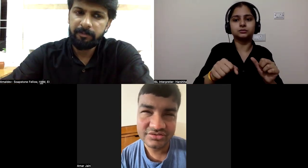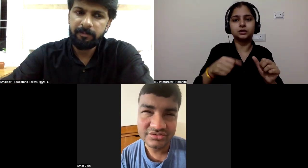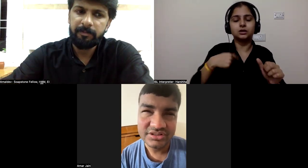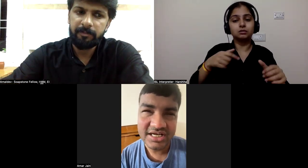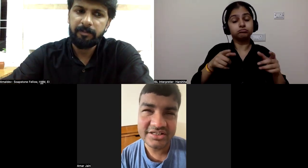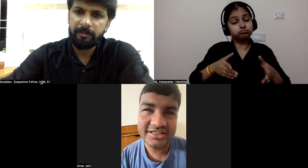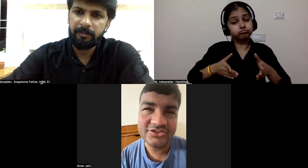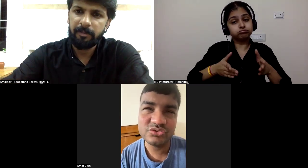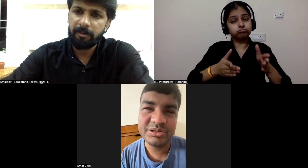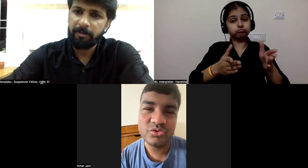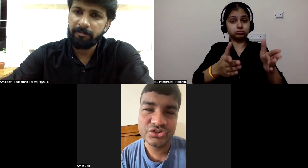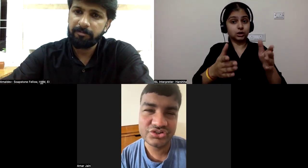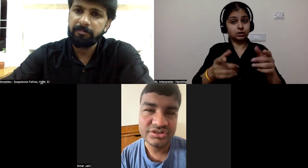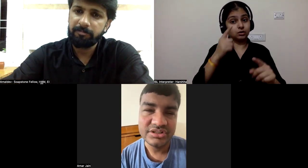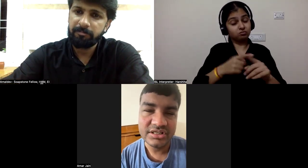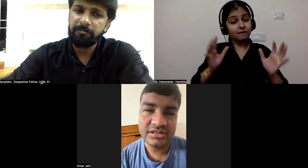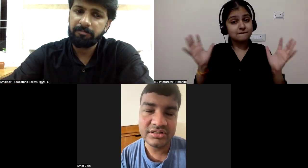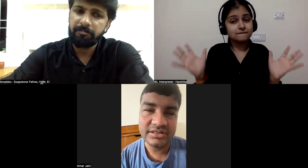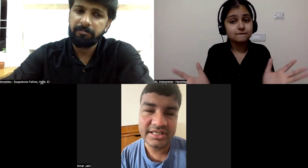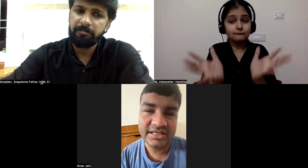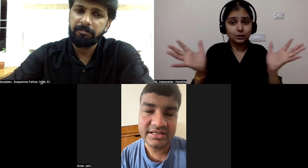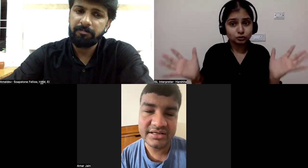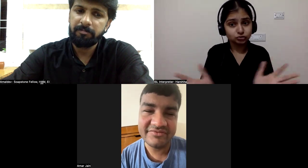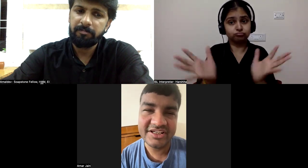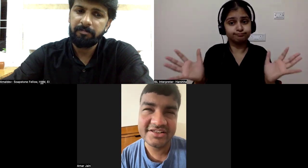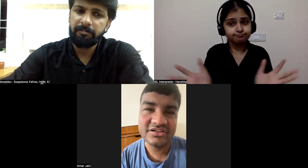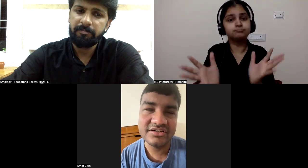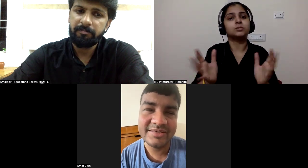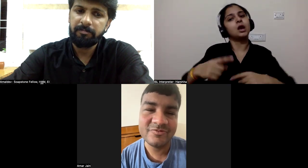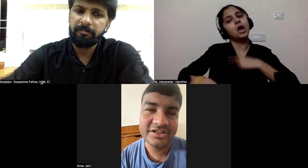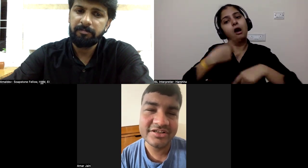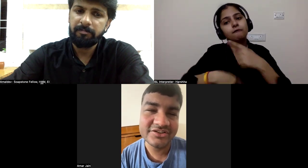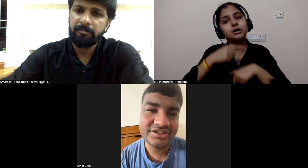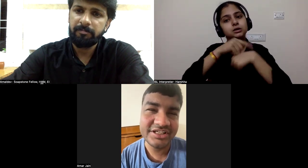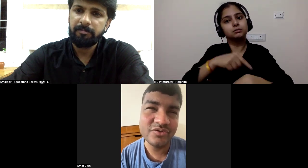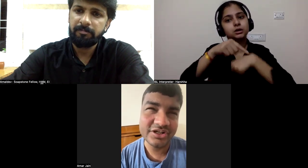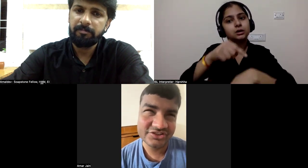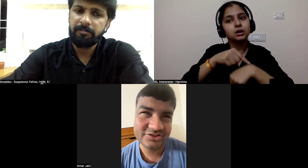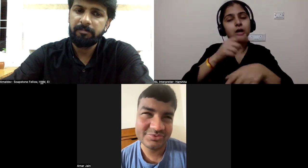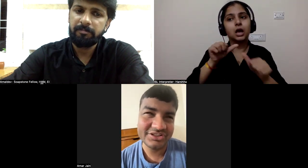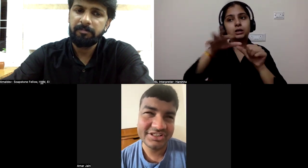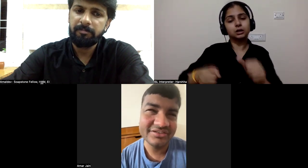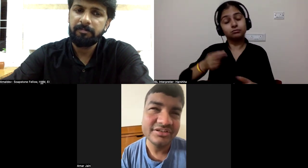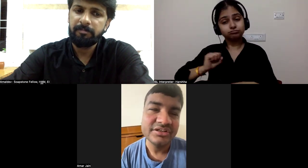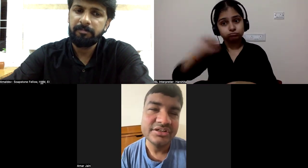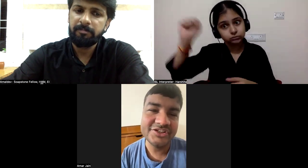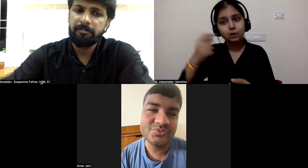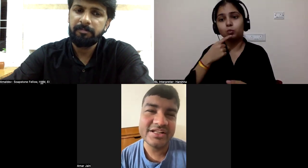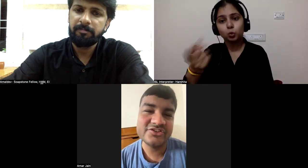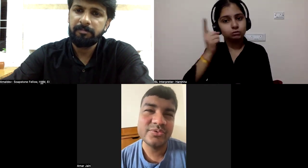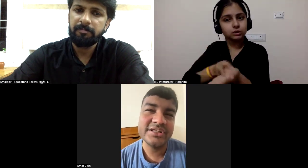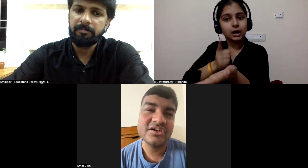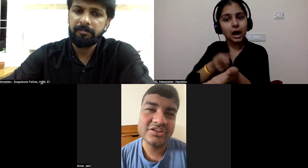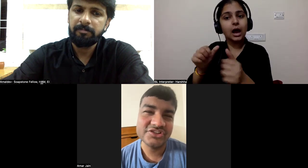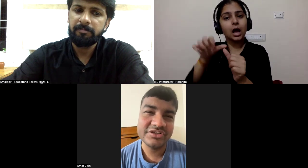consistent and needs to be pushed every single time where there is a need for accessibility, is